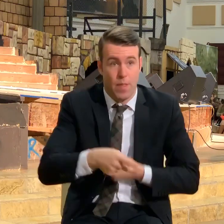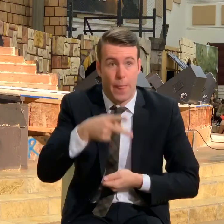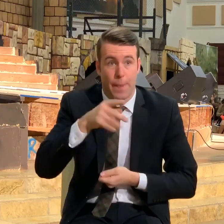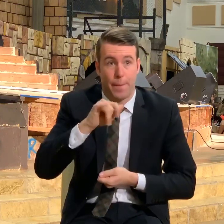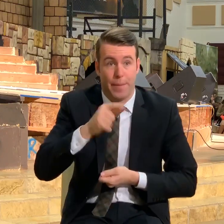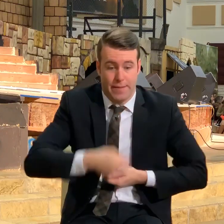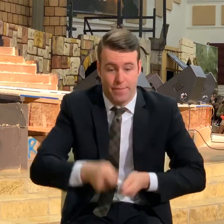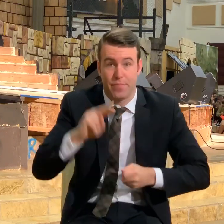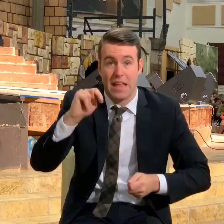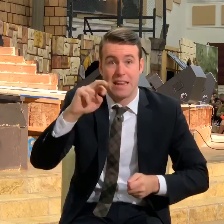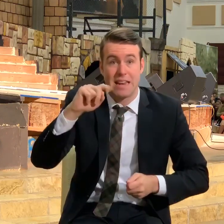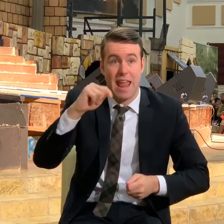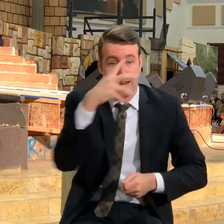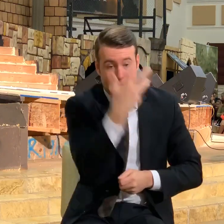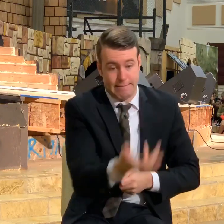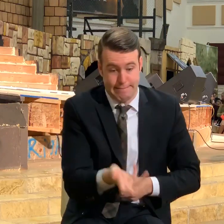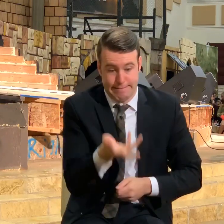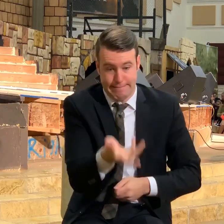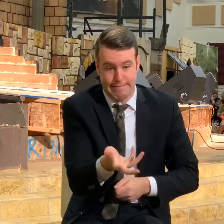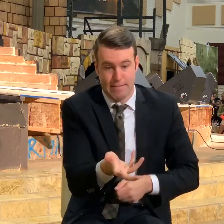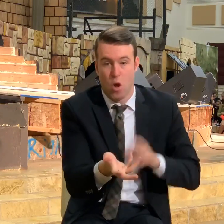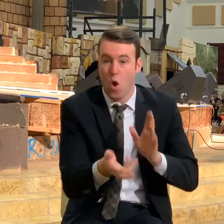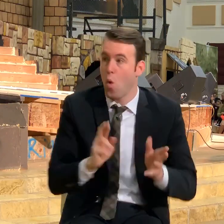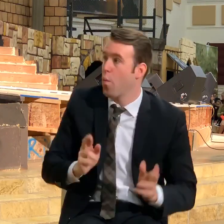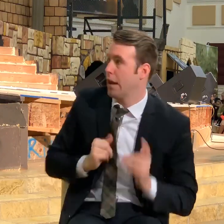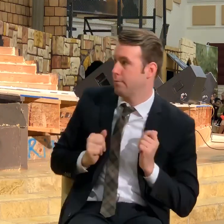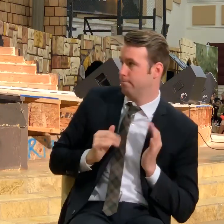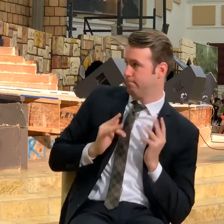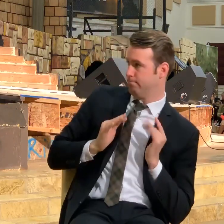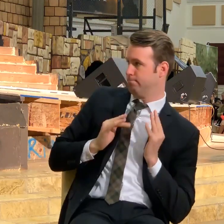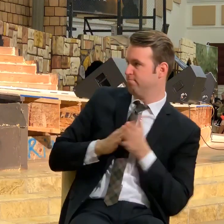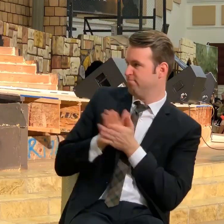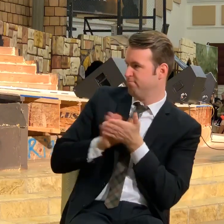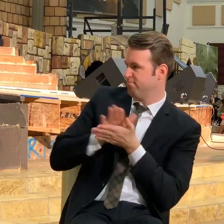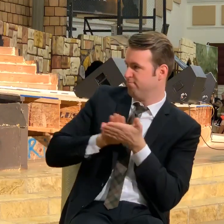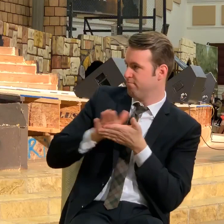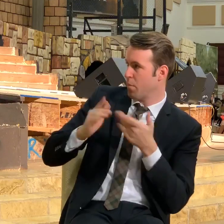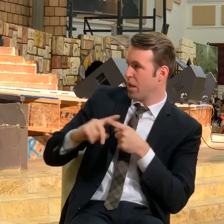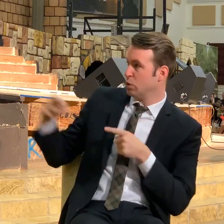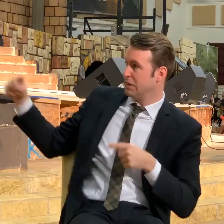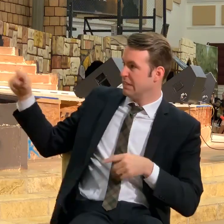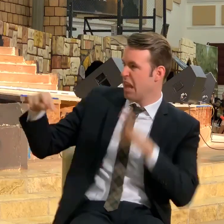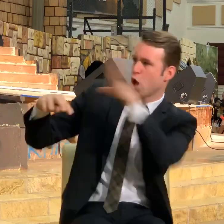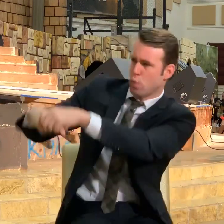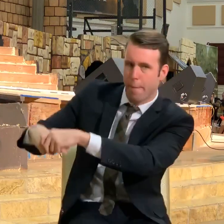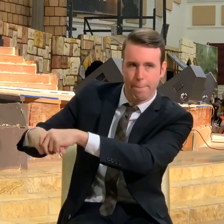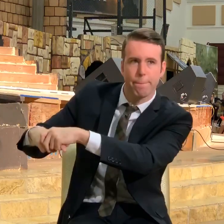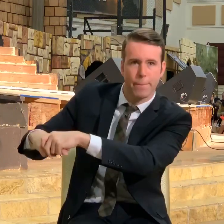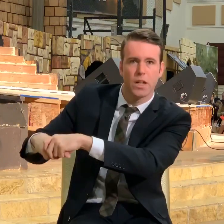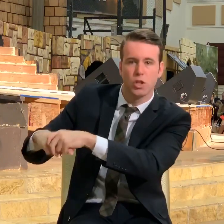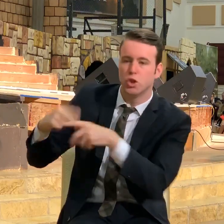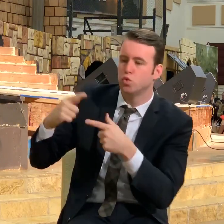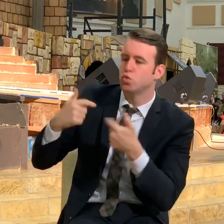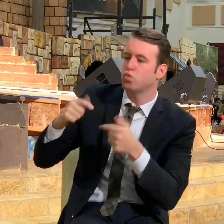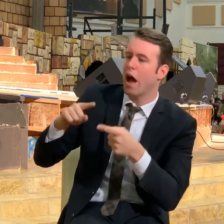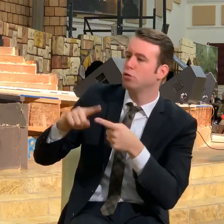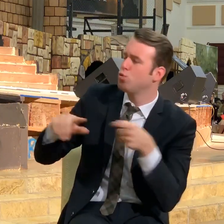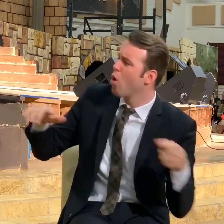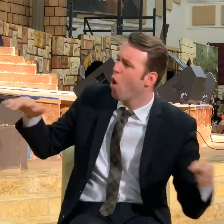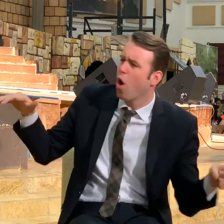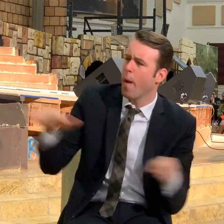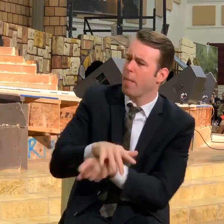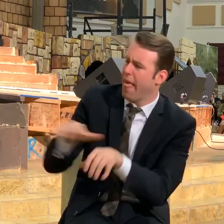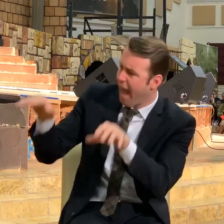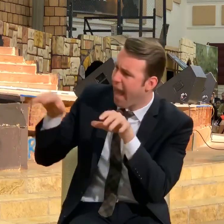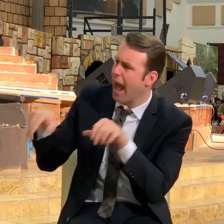it. And then they had laid, it was as if they were waiting, they were scheming and planning and trying to devise a means to totally